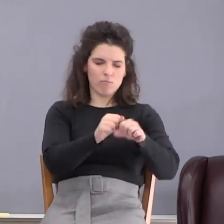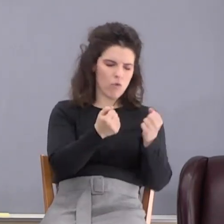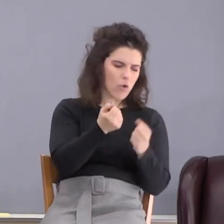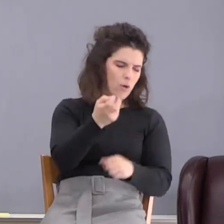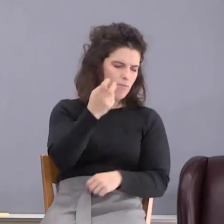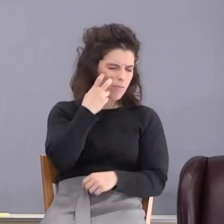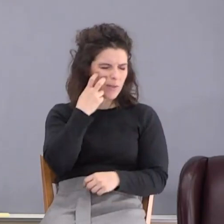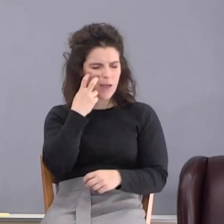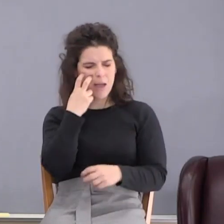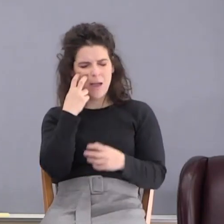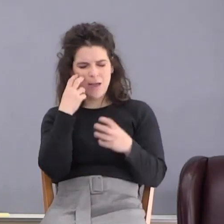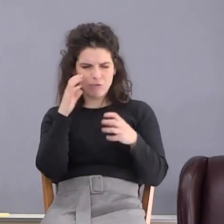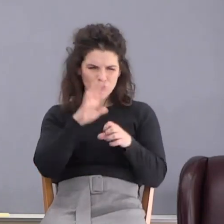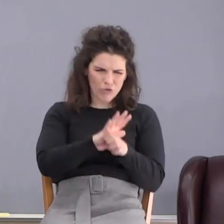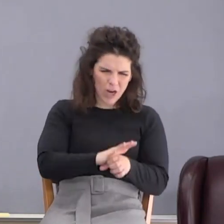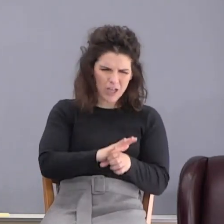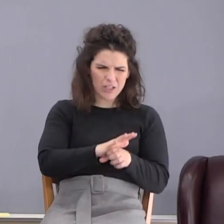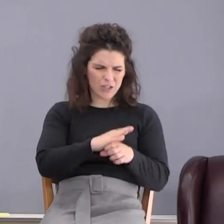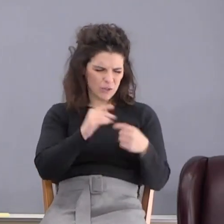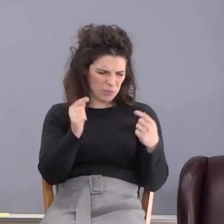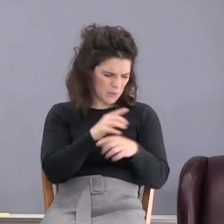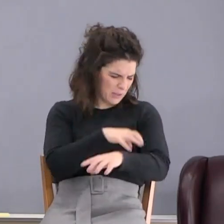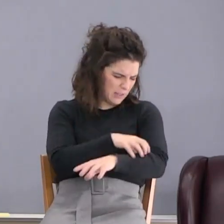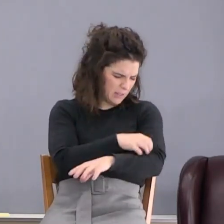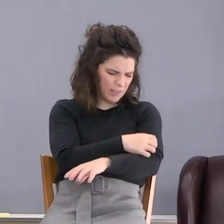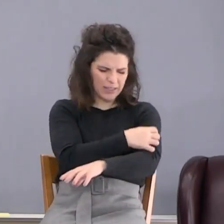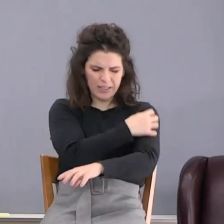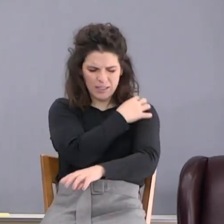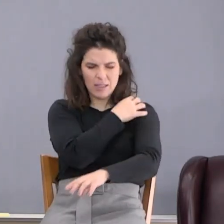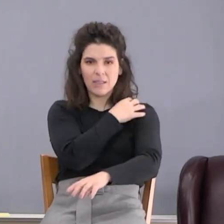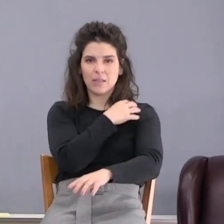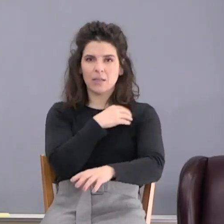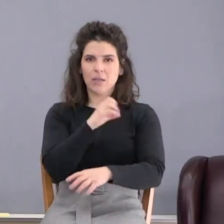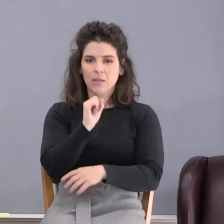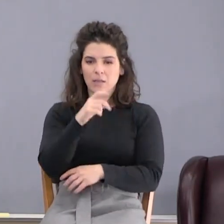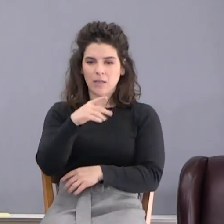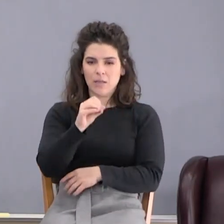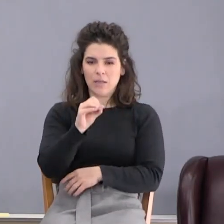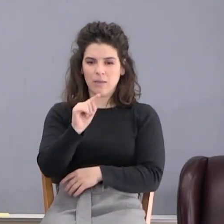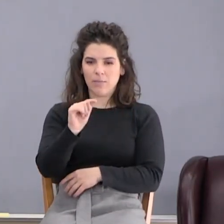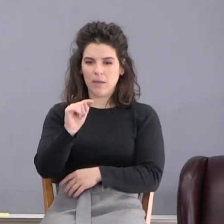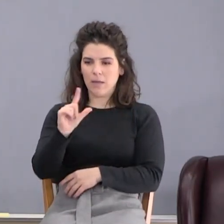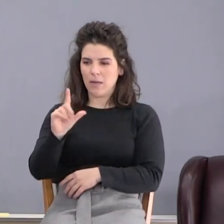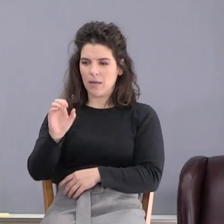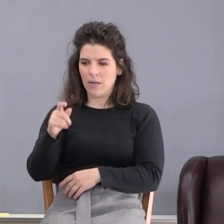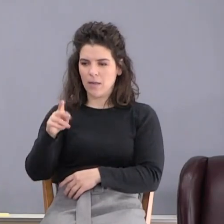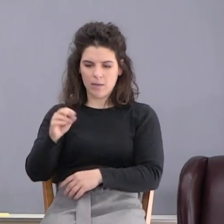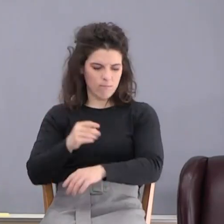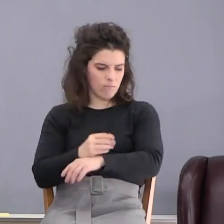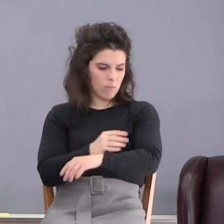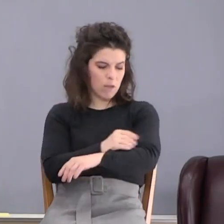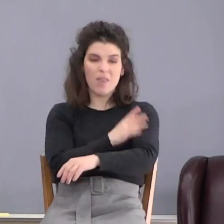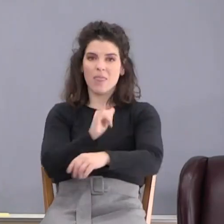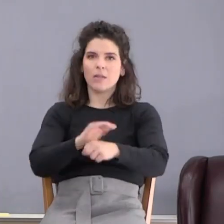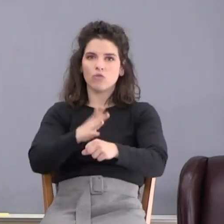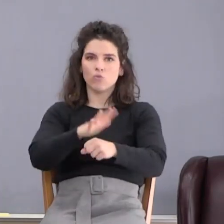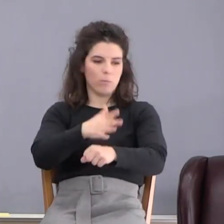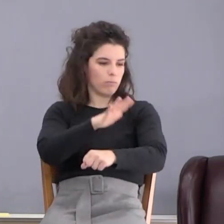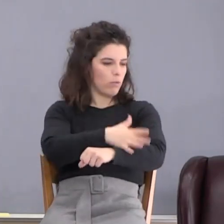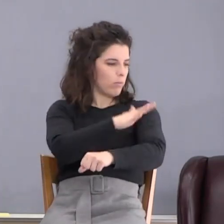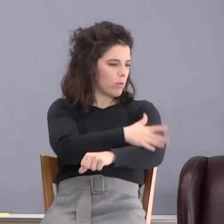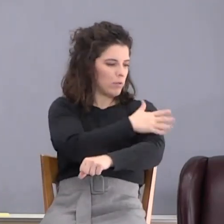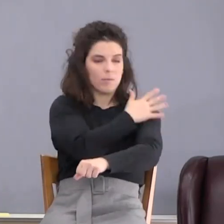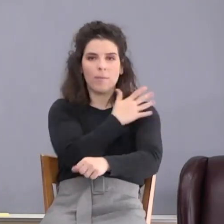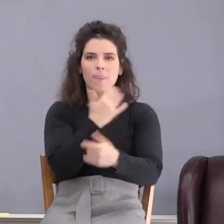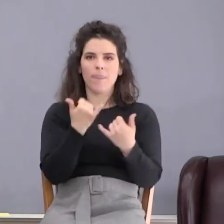crushed, scabbed, blemished, the spot of leprosy, you know what God said? That is corruption.